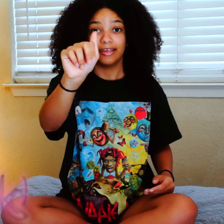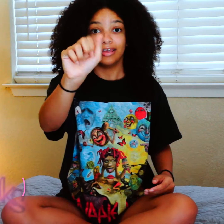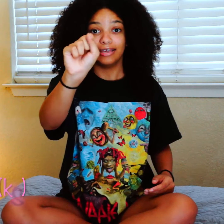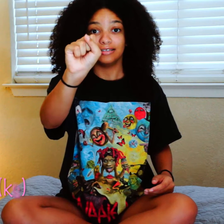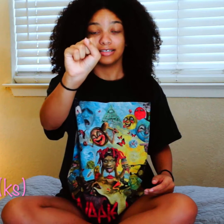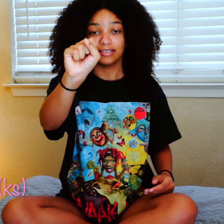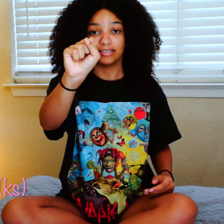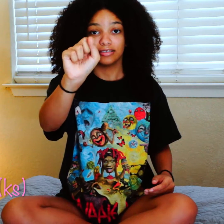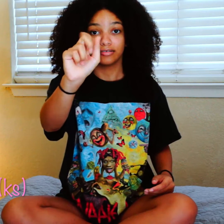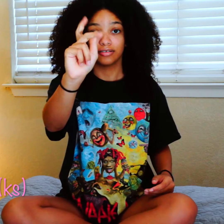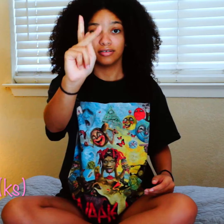Kansas.